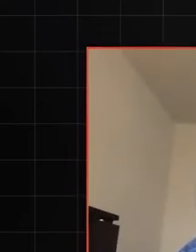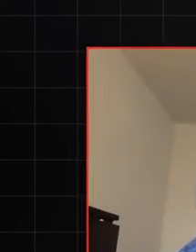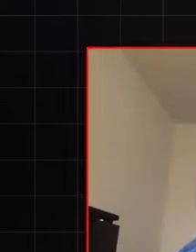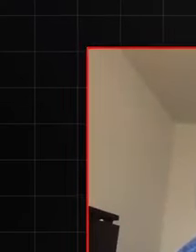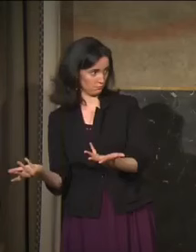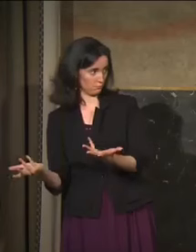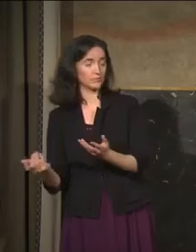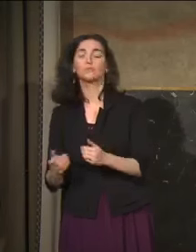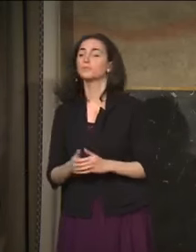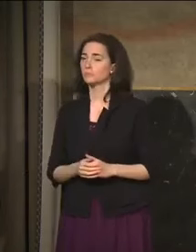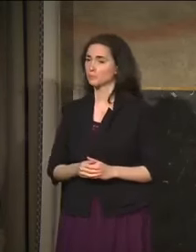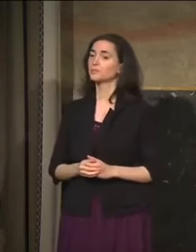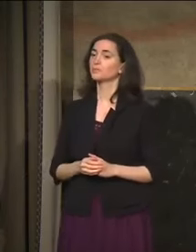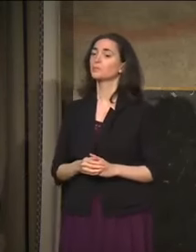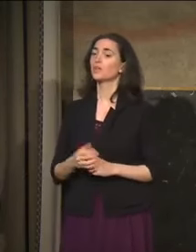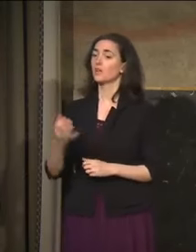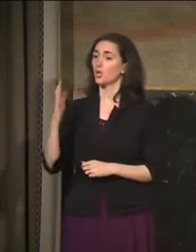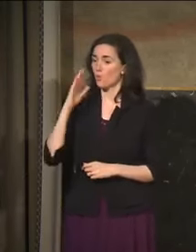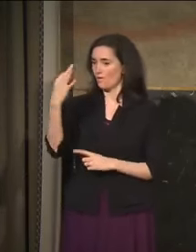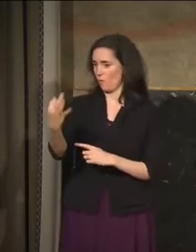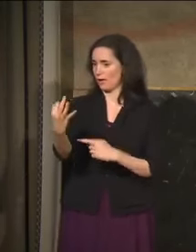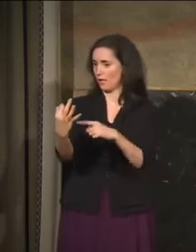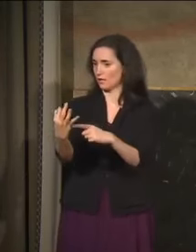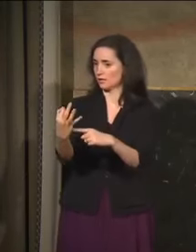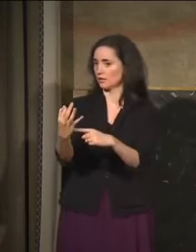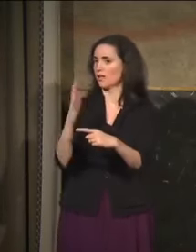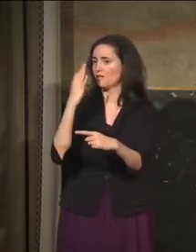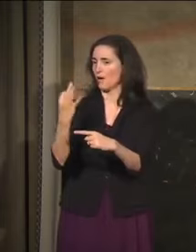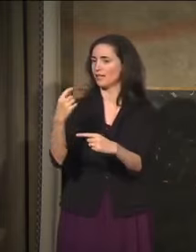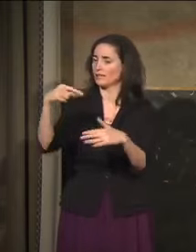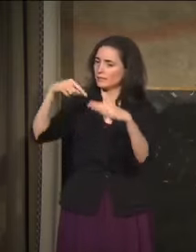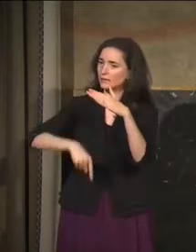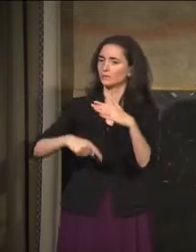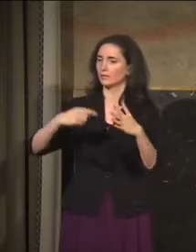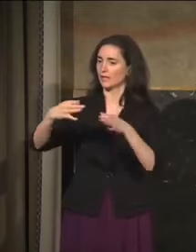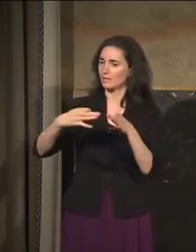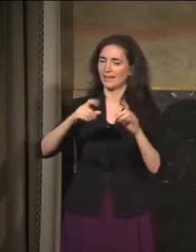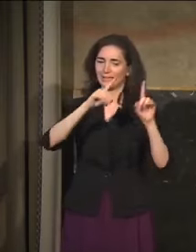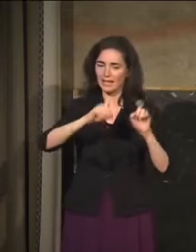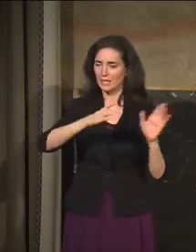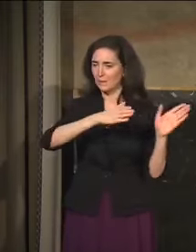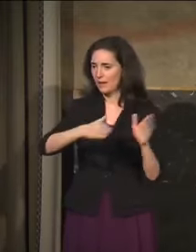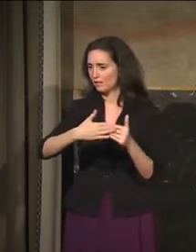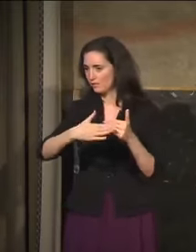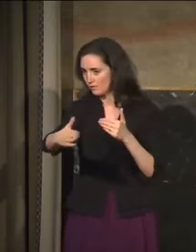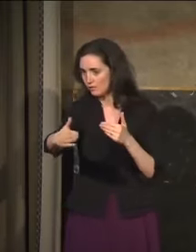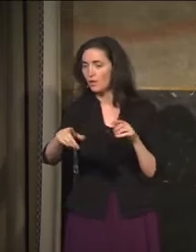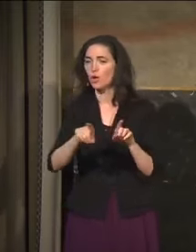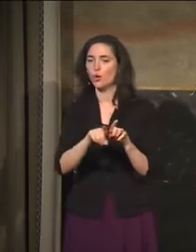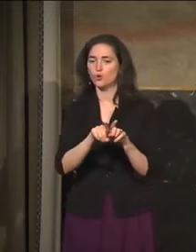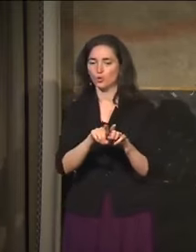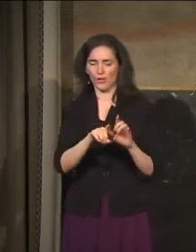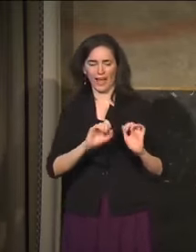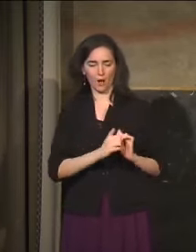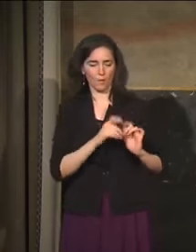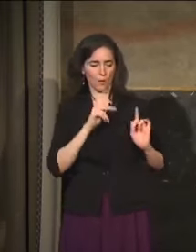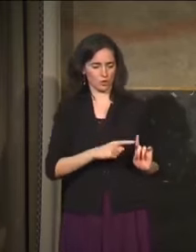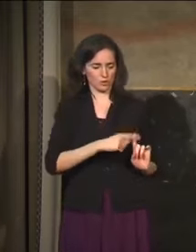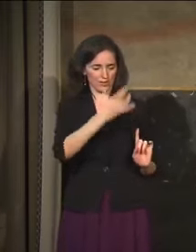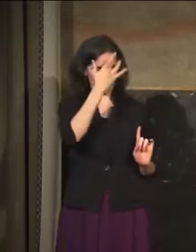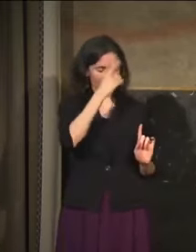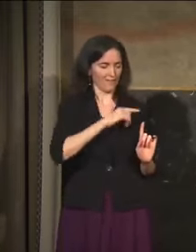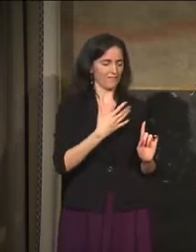aren't forbidden. We're going to get deep into the testing strategy going forward and the linkage to contact tracing and what that